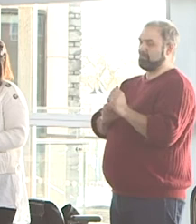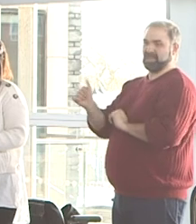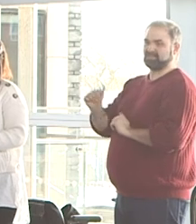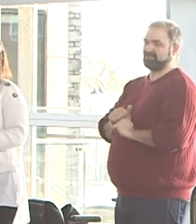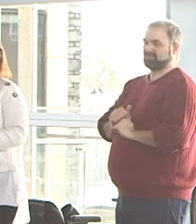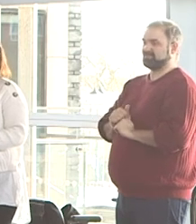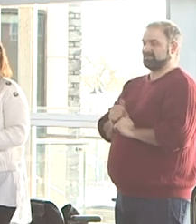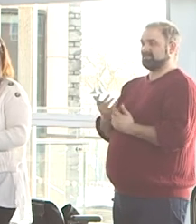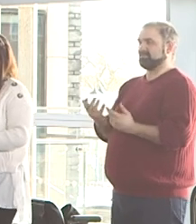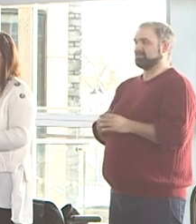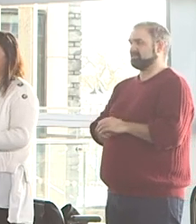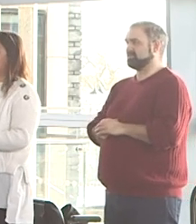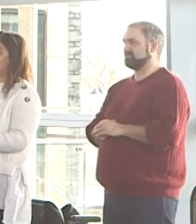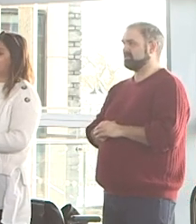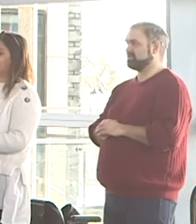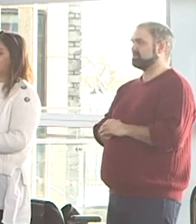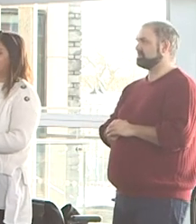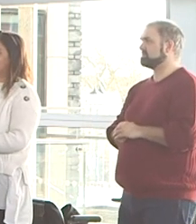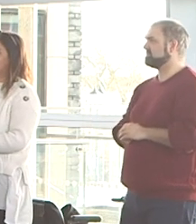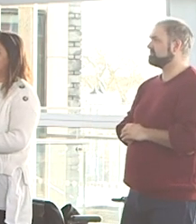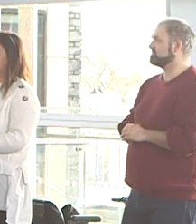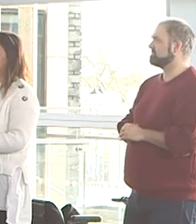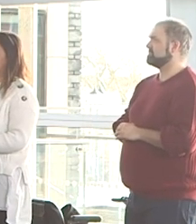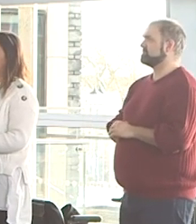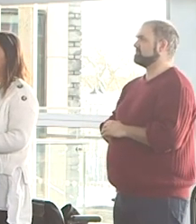very little that we have. Yeah.